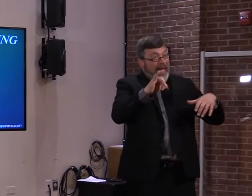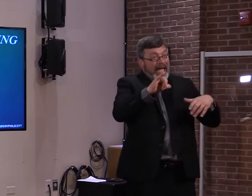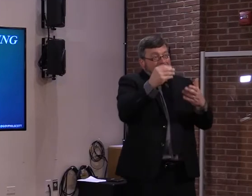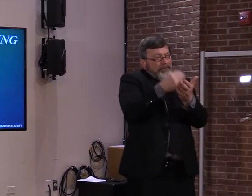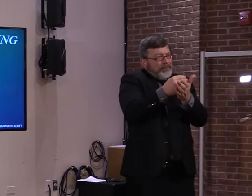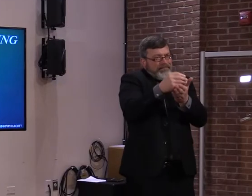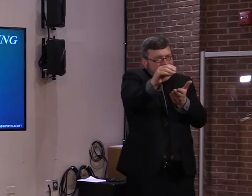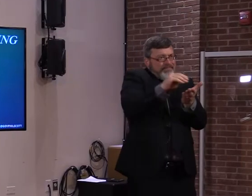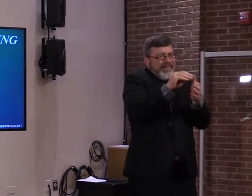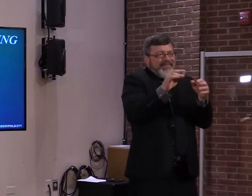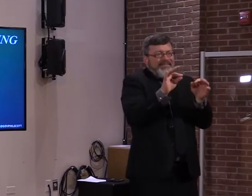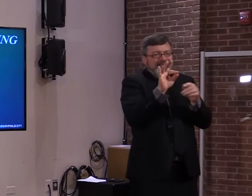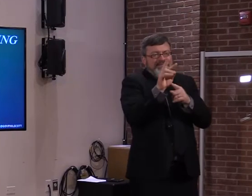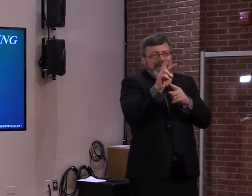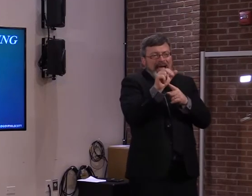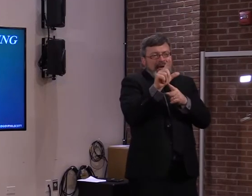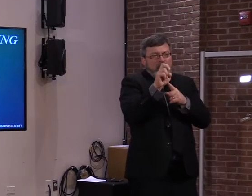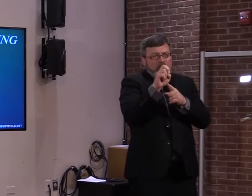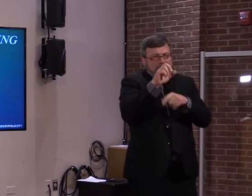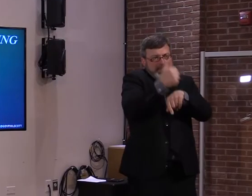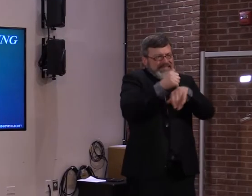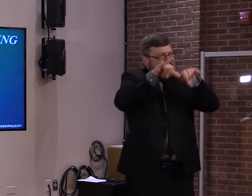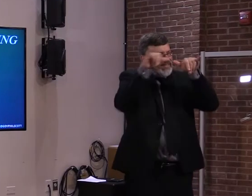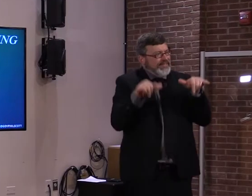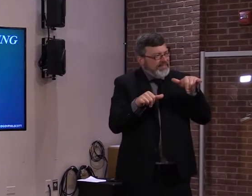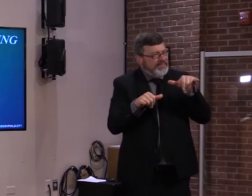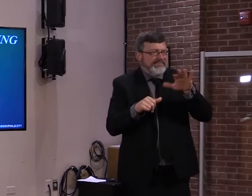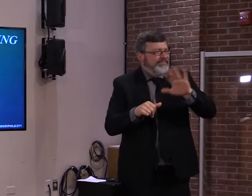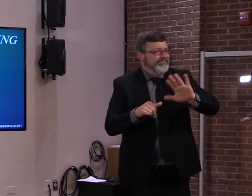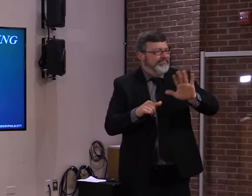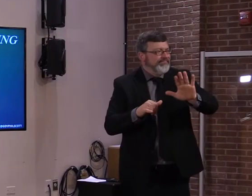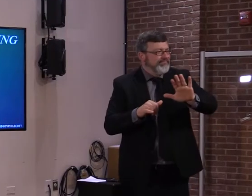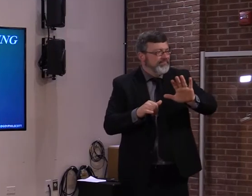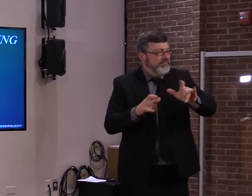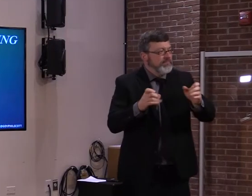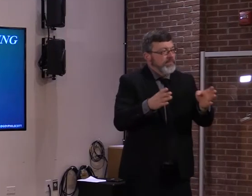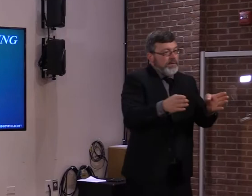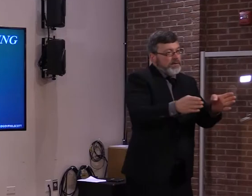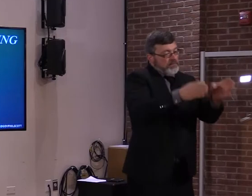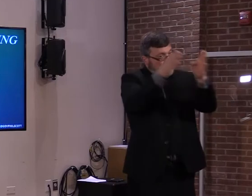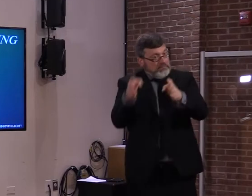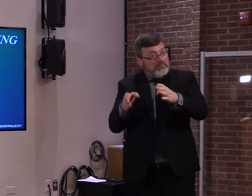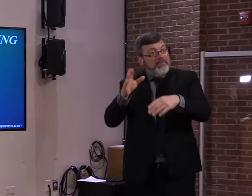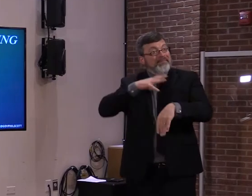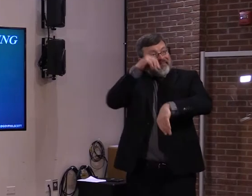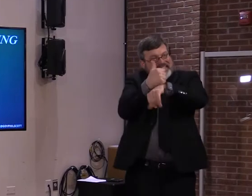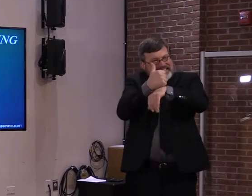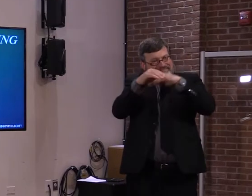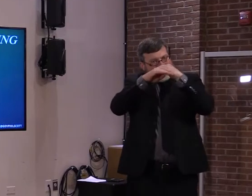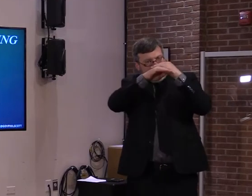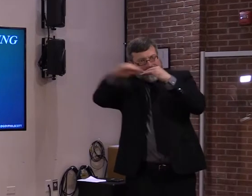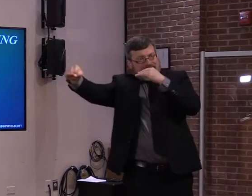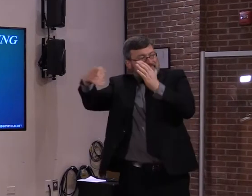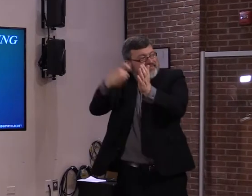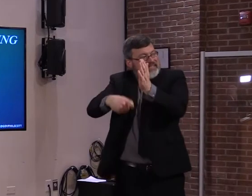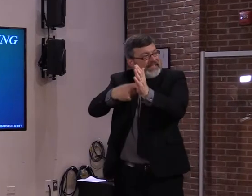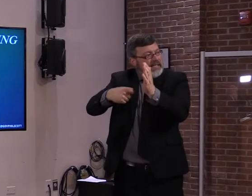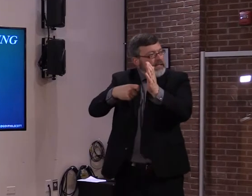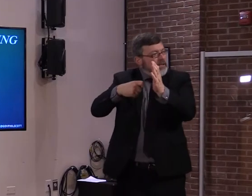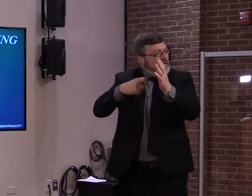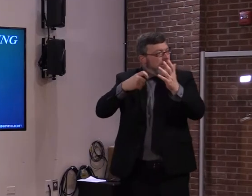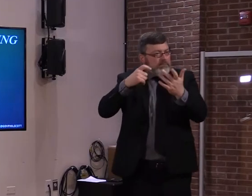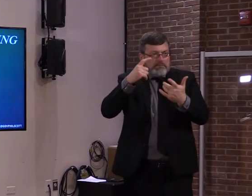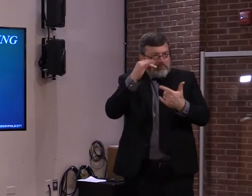payment that concentrates on the health of Vermonters. I think that is the way to go.